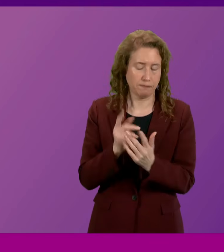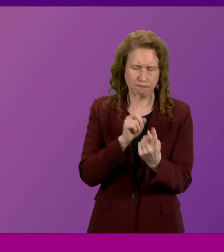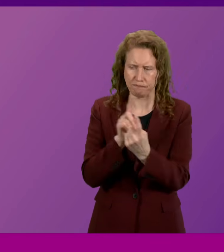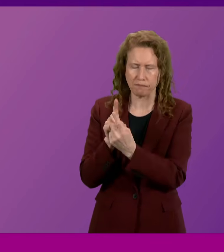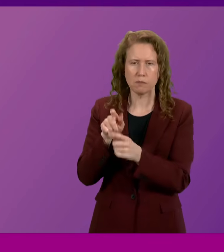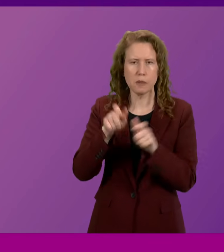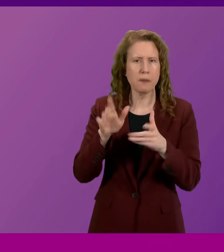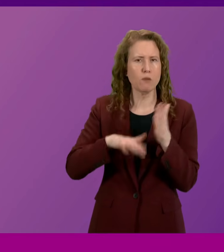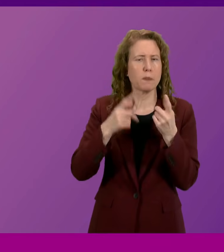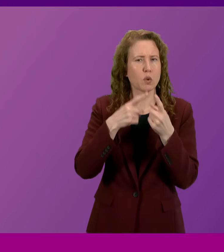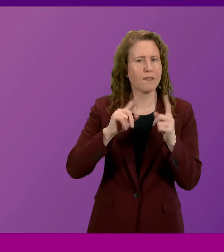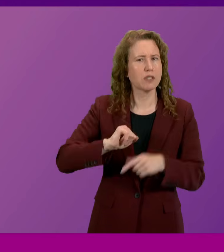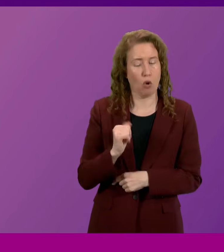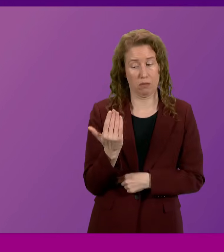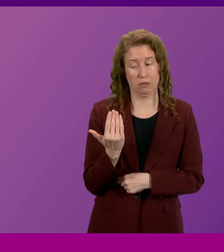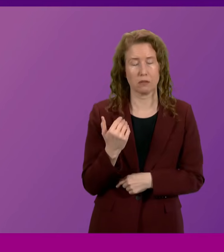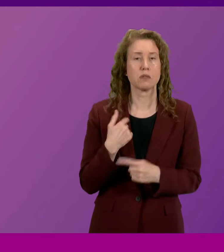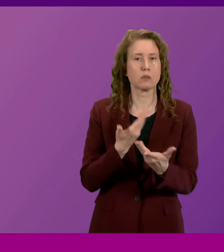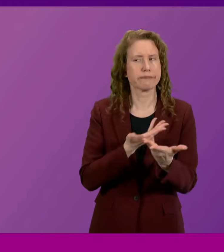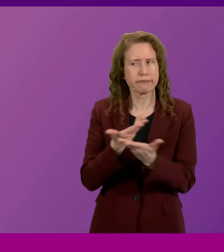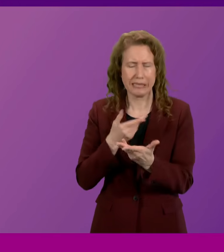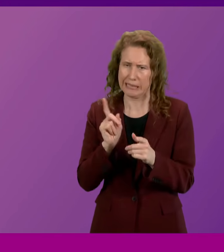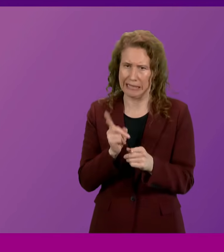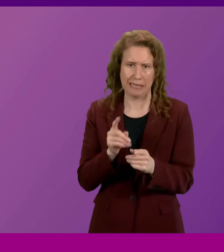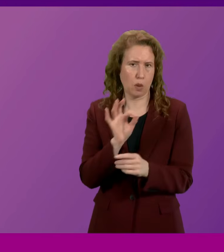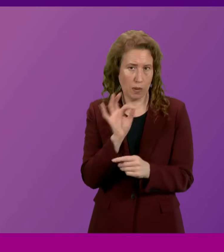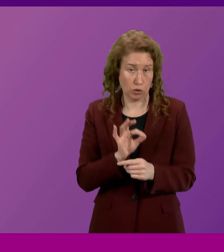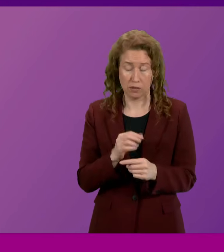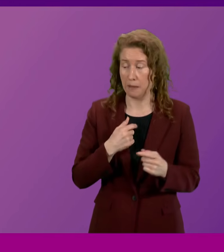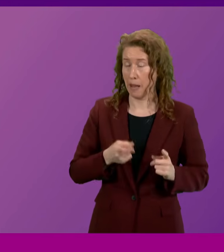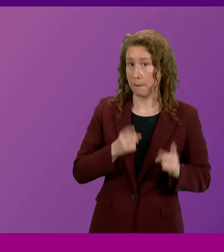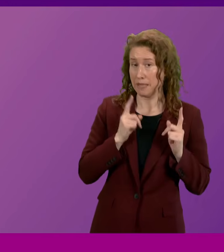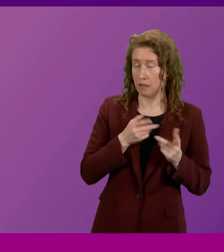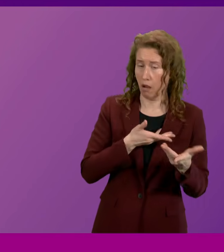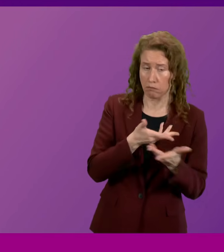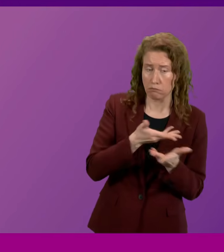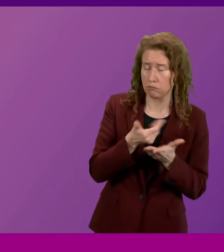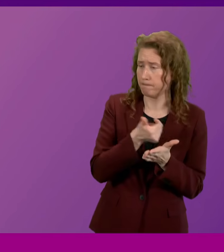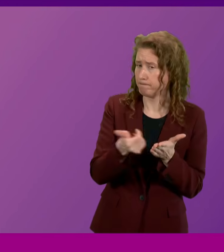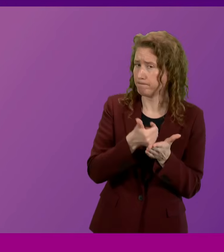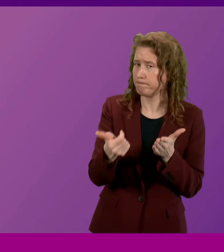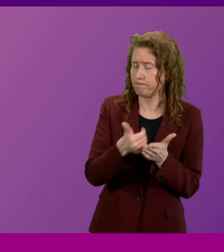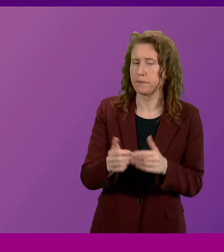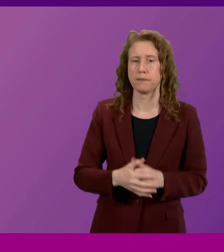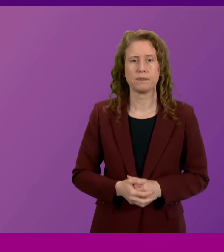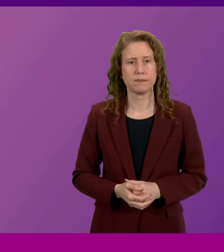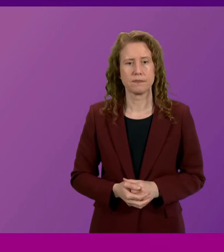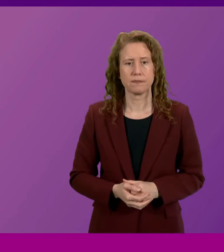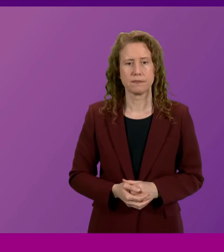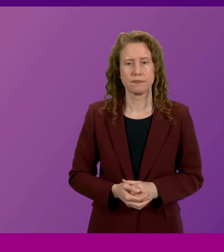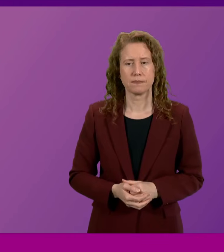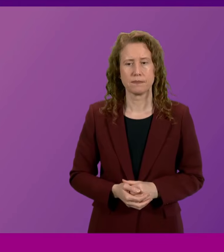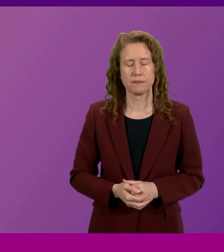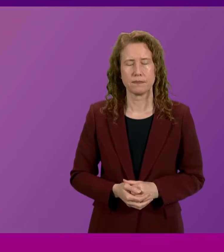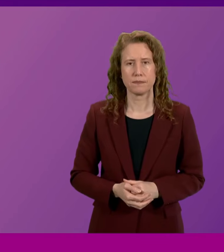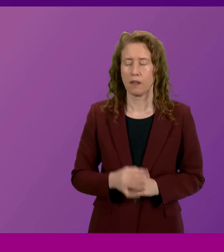from Universities Scotland a few weeks ago to discuss these very questions, and my ministers are engaged on this question at all time. I think the other